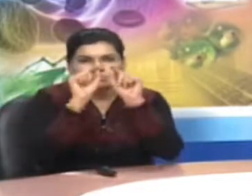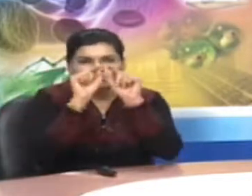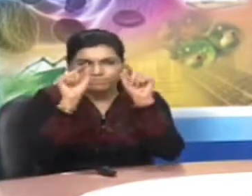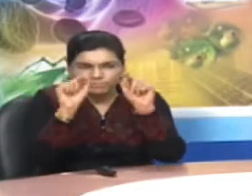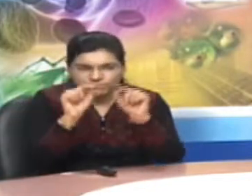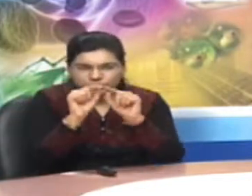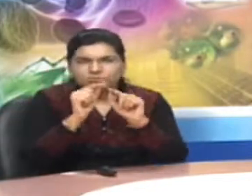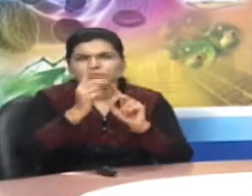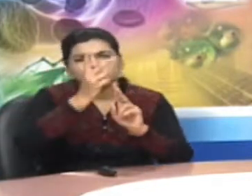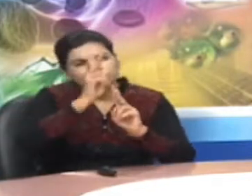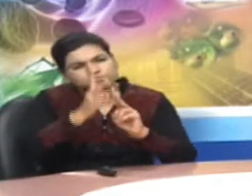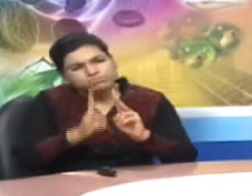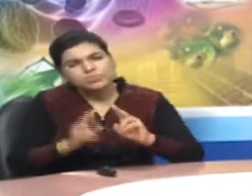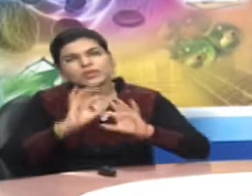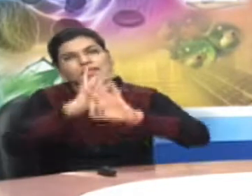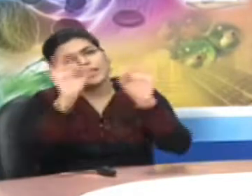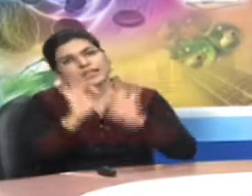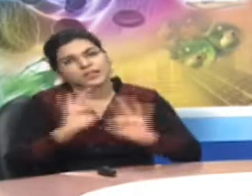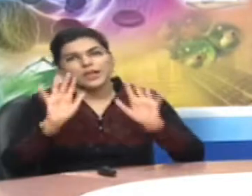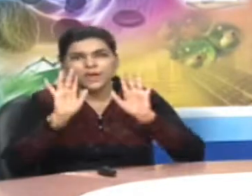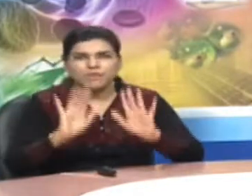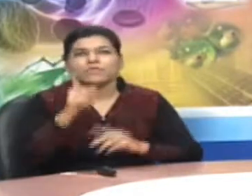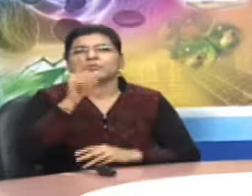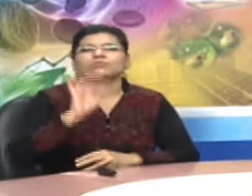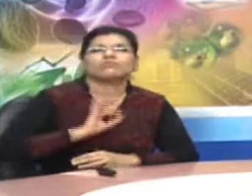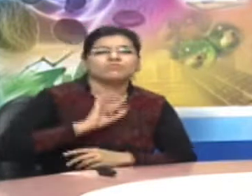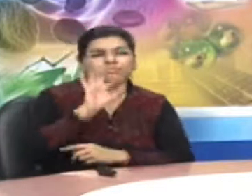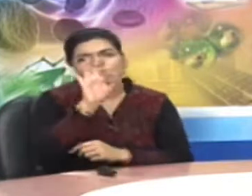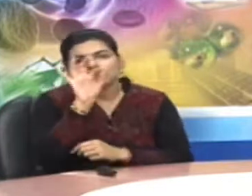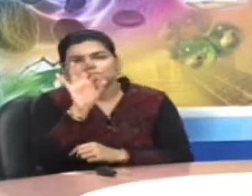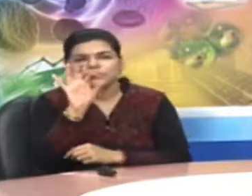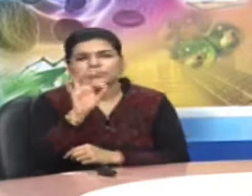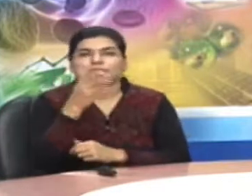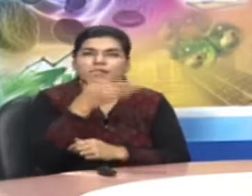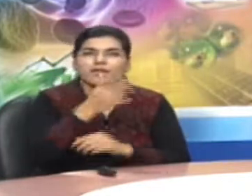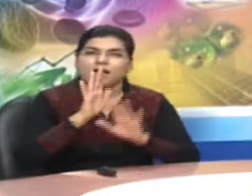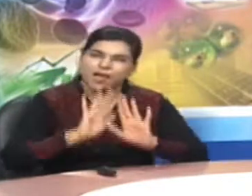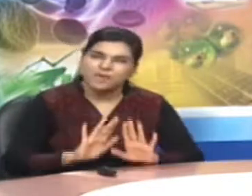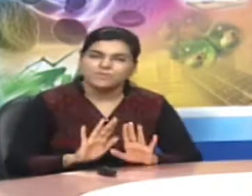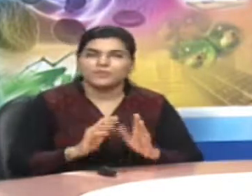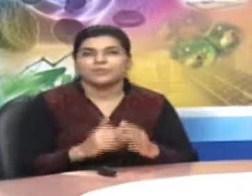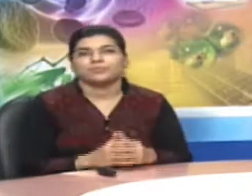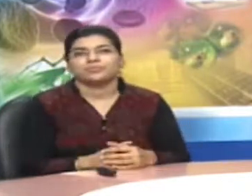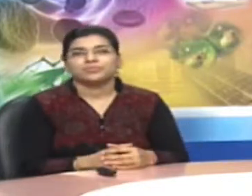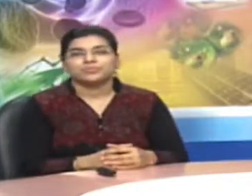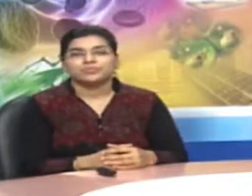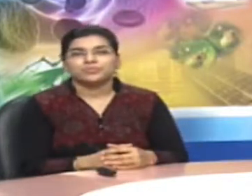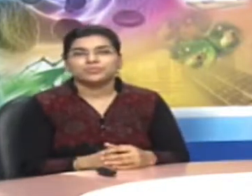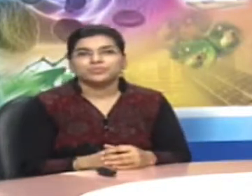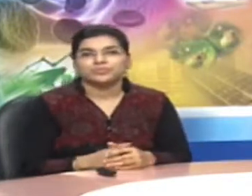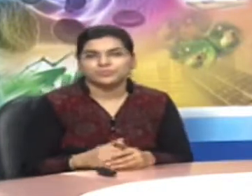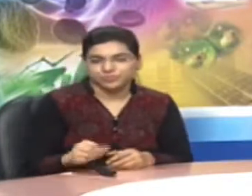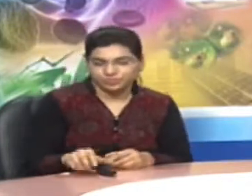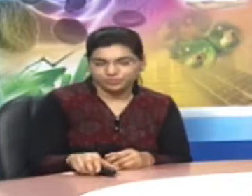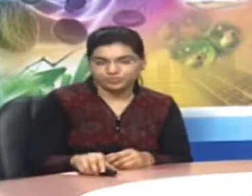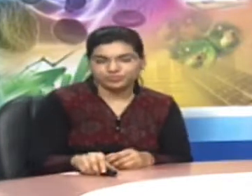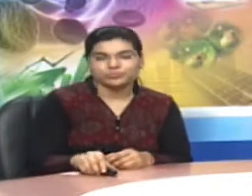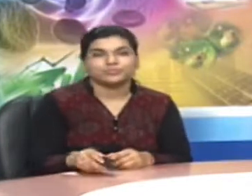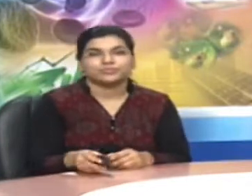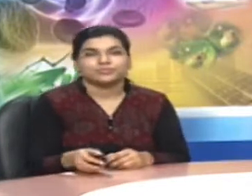always select the bulletin you want, click on it, and then you can keep on writing your bullets points.